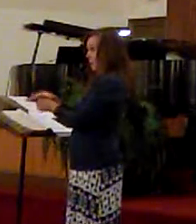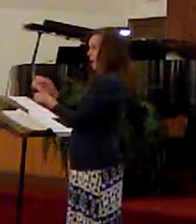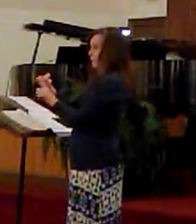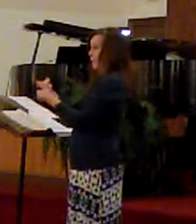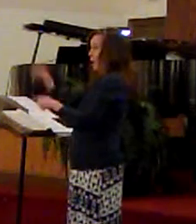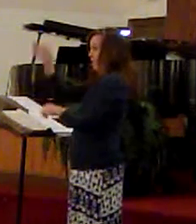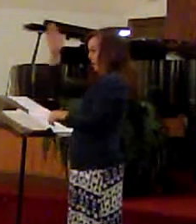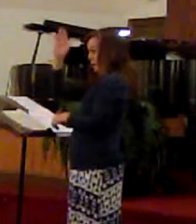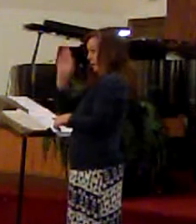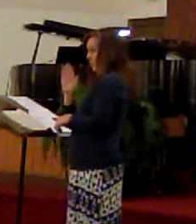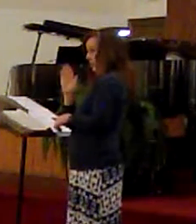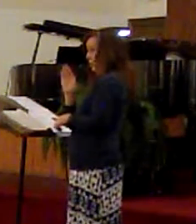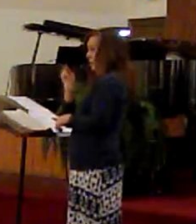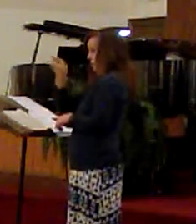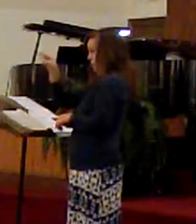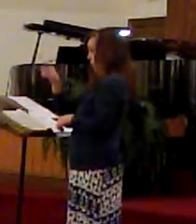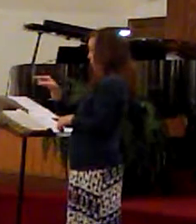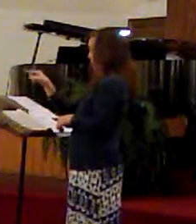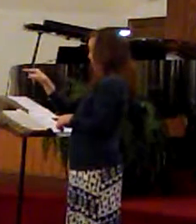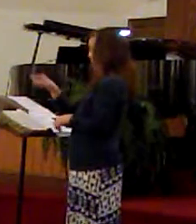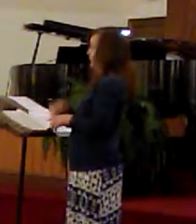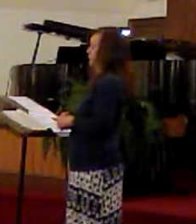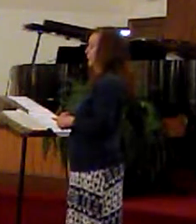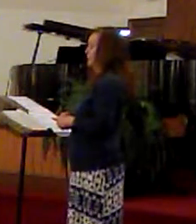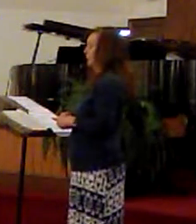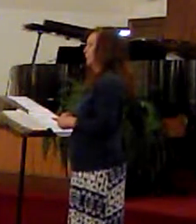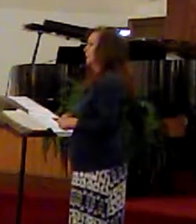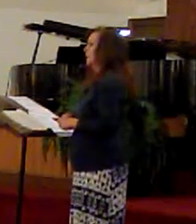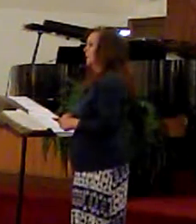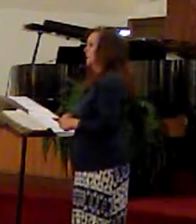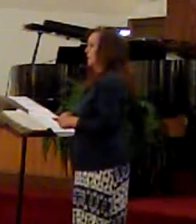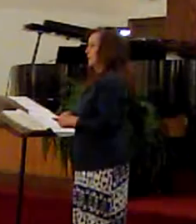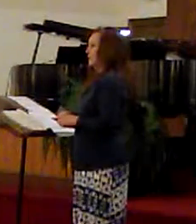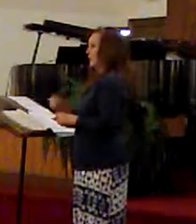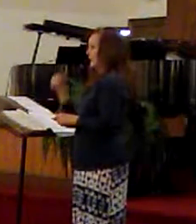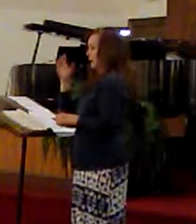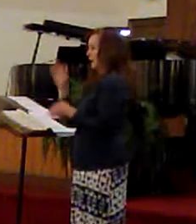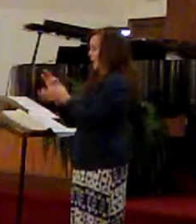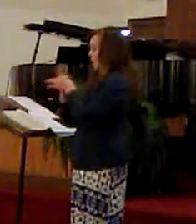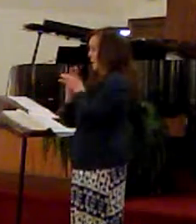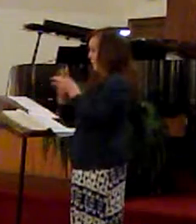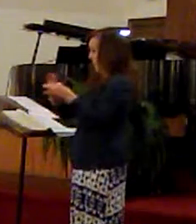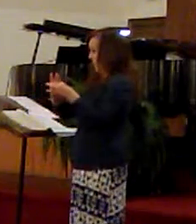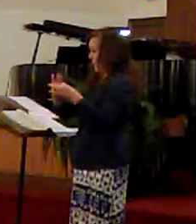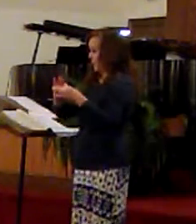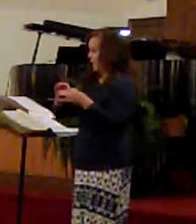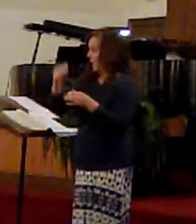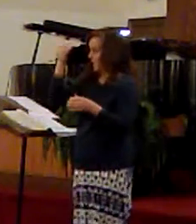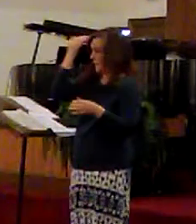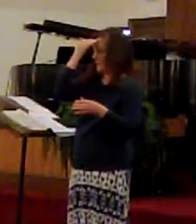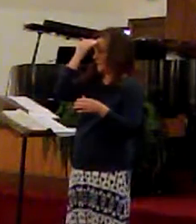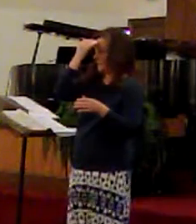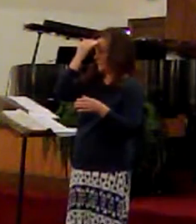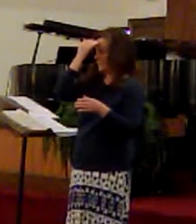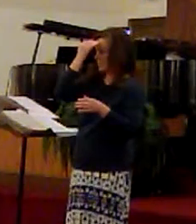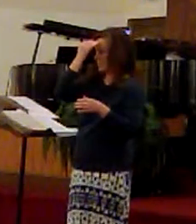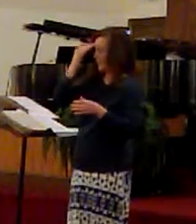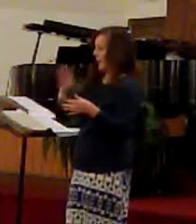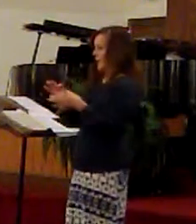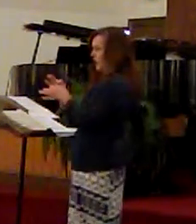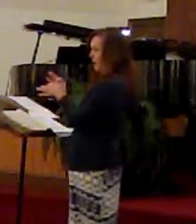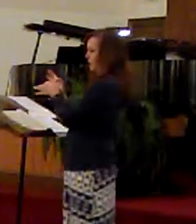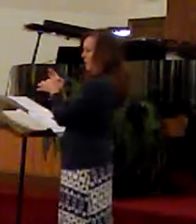and God himself. But also, little b, the Bible is understood in part by knowledge and in part by